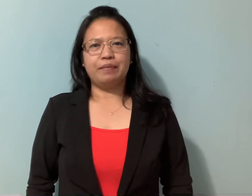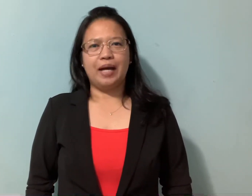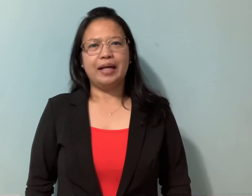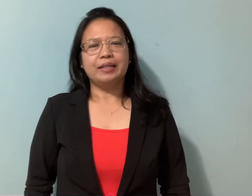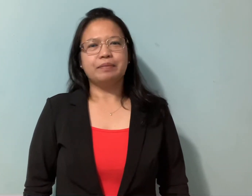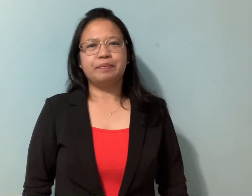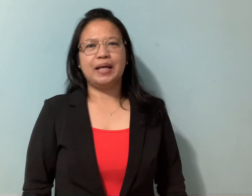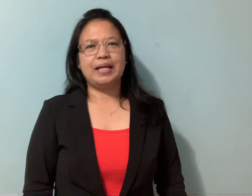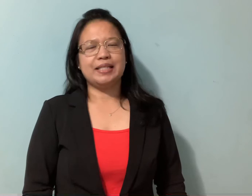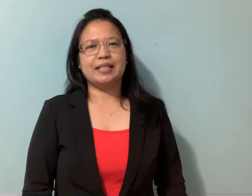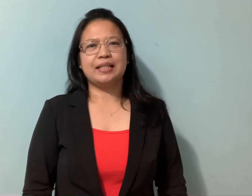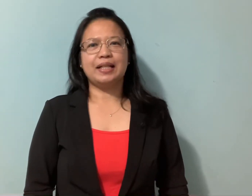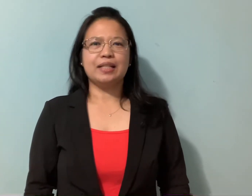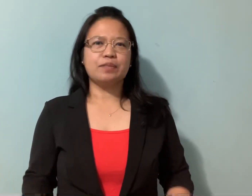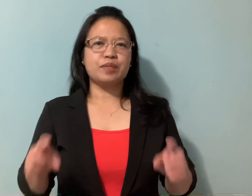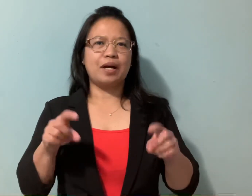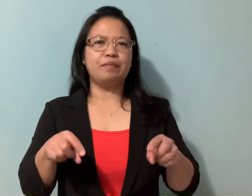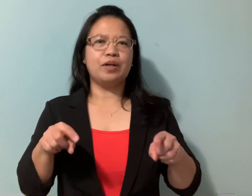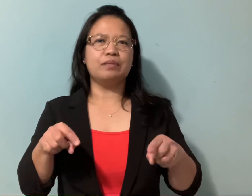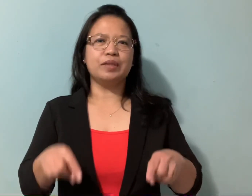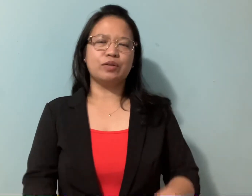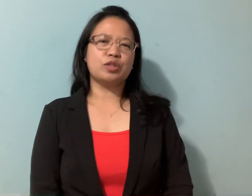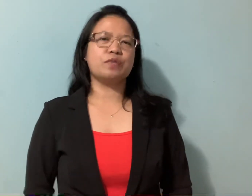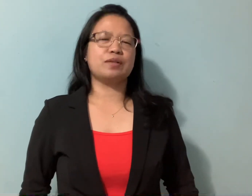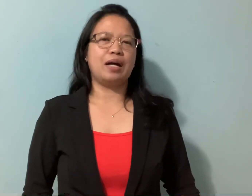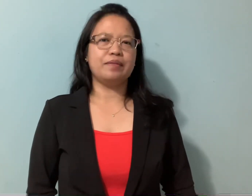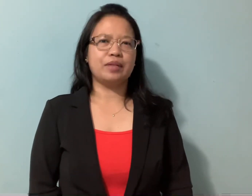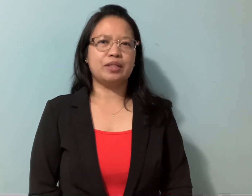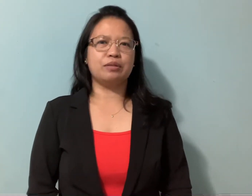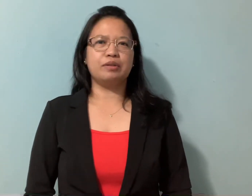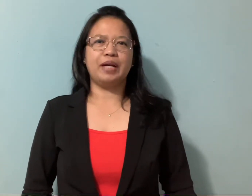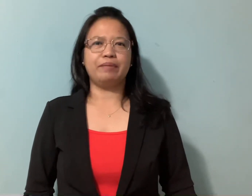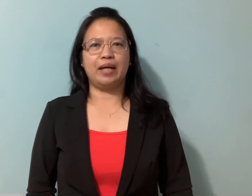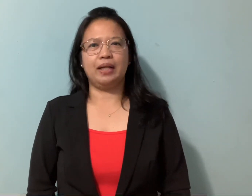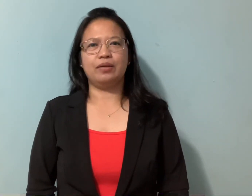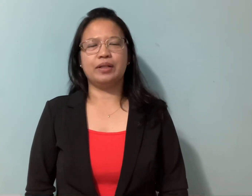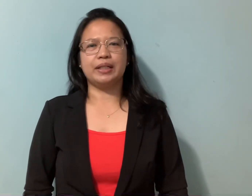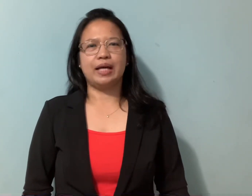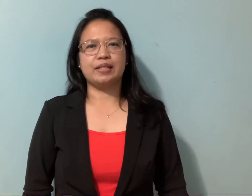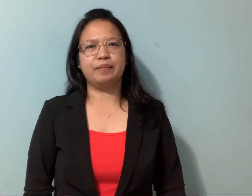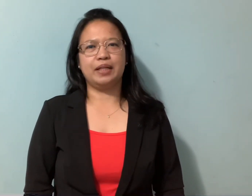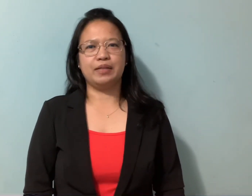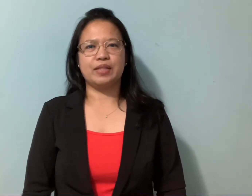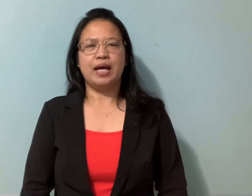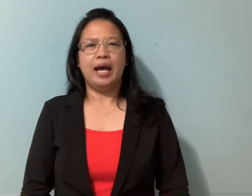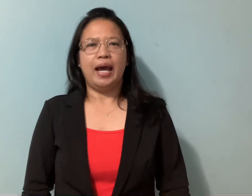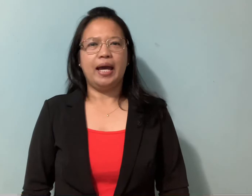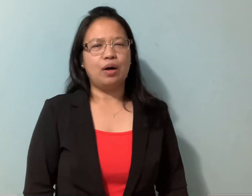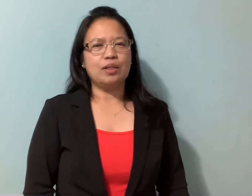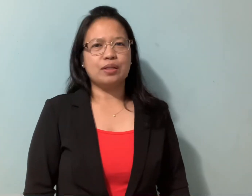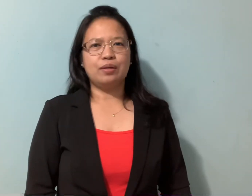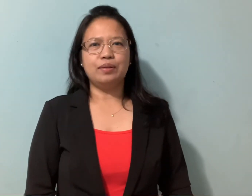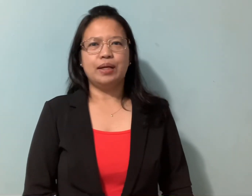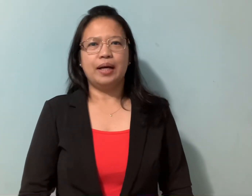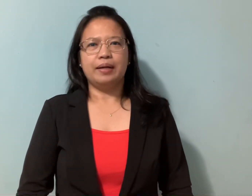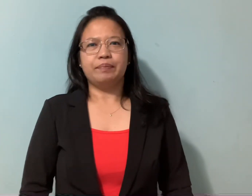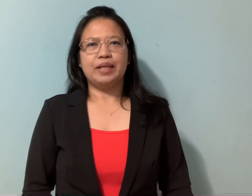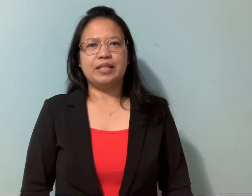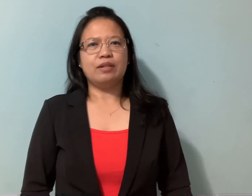yet, please click the subscribe button below to subscribe so that you will be updated on our next videos. And also, please don't